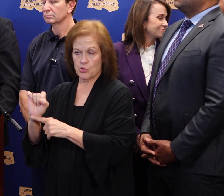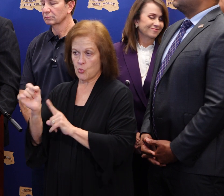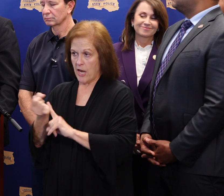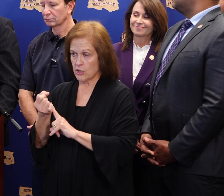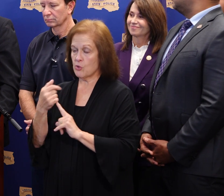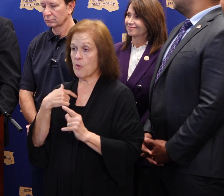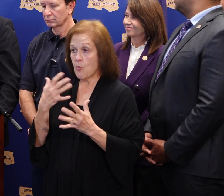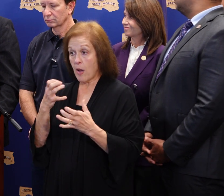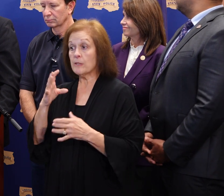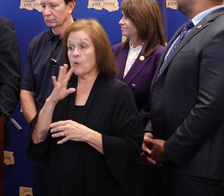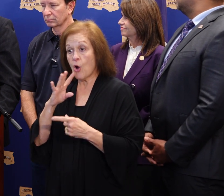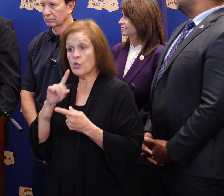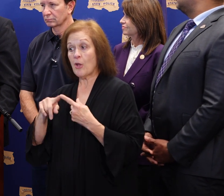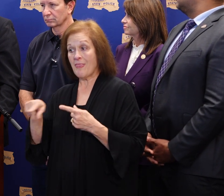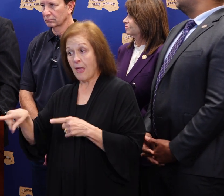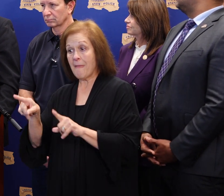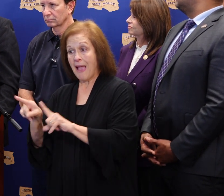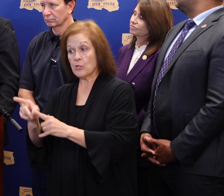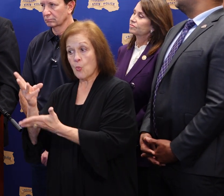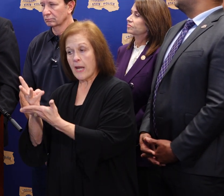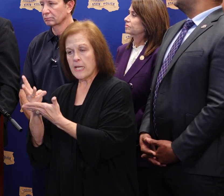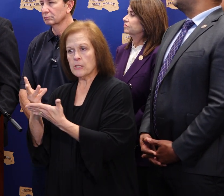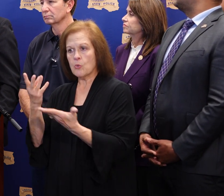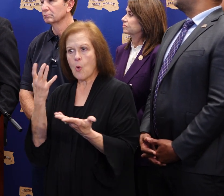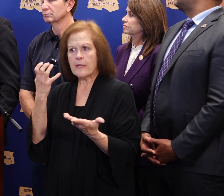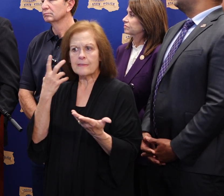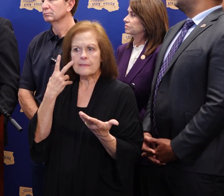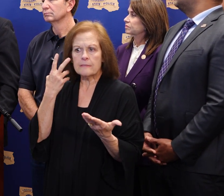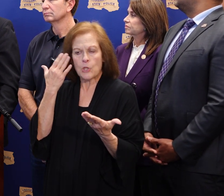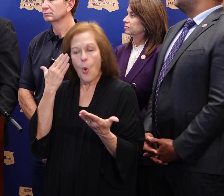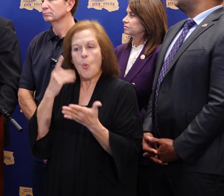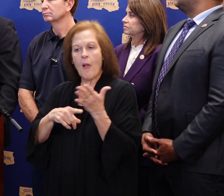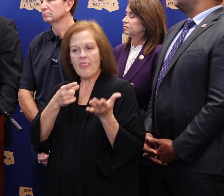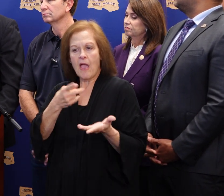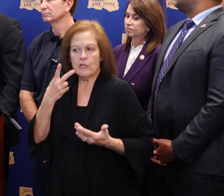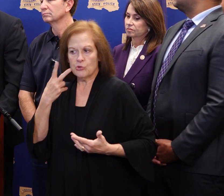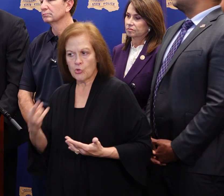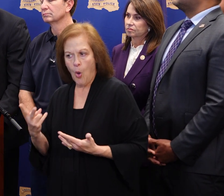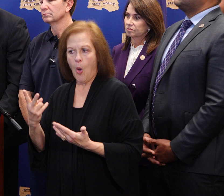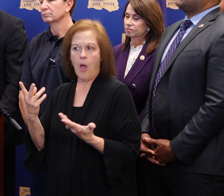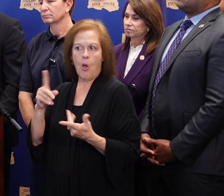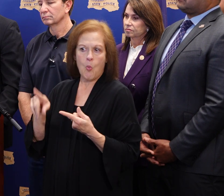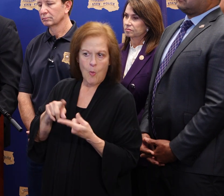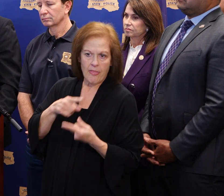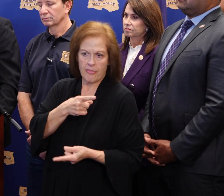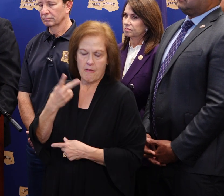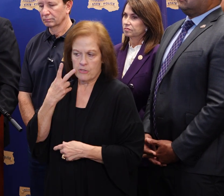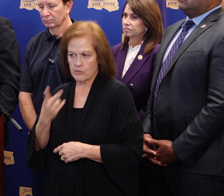want to speak to them as witnesses and want to know what they saw and when.